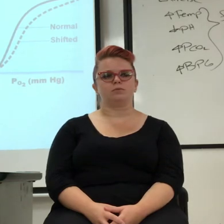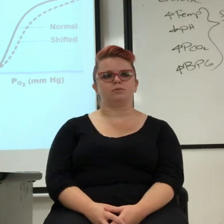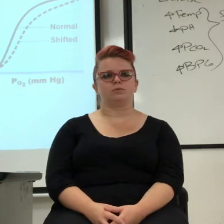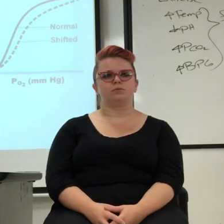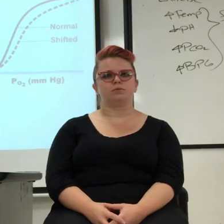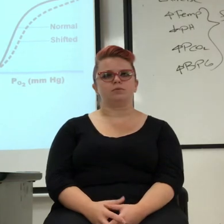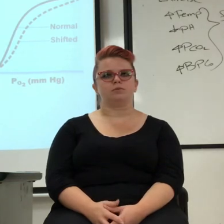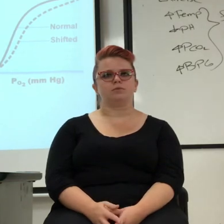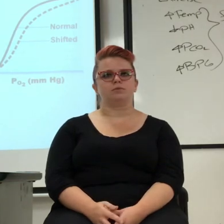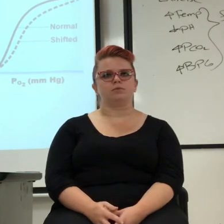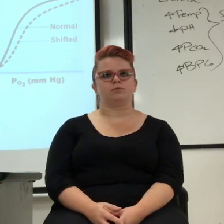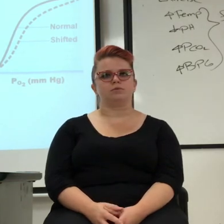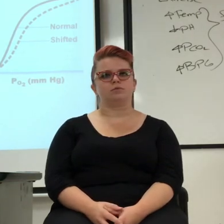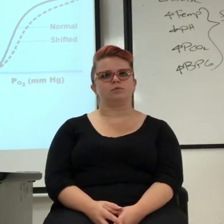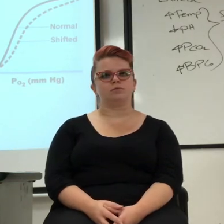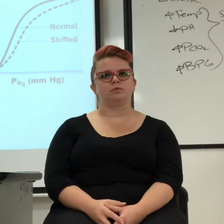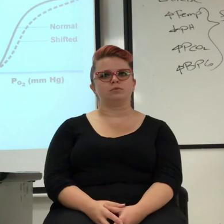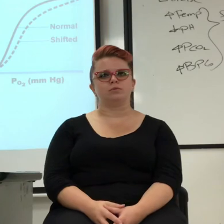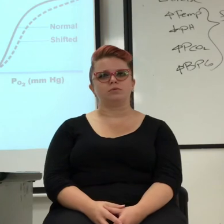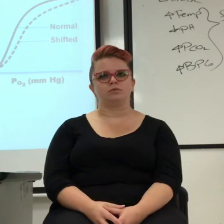hemoglobin saturation curve.